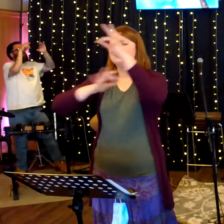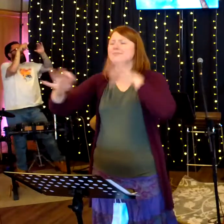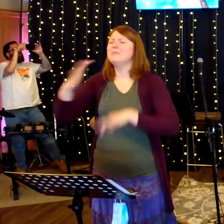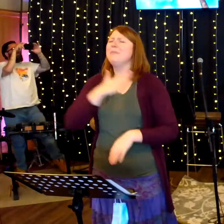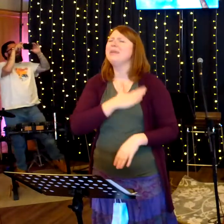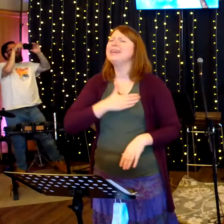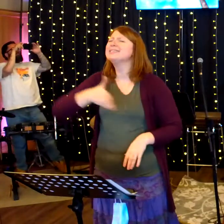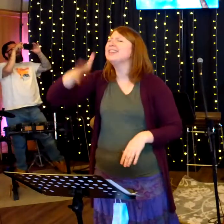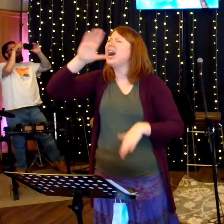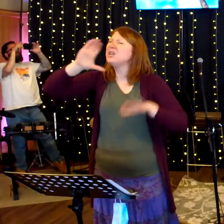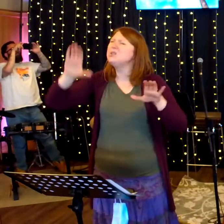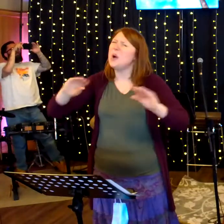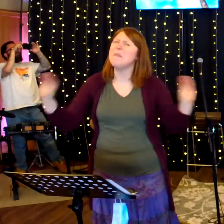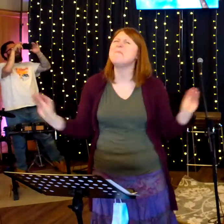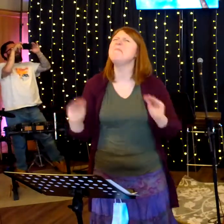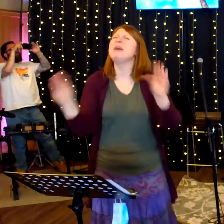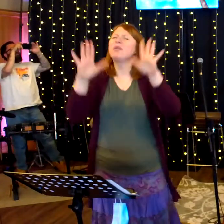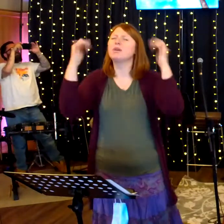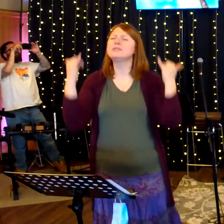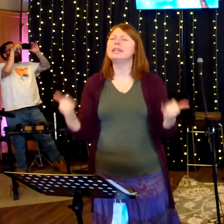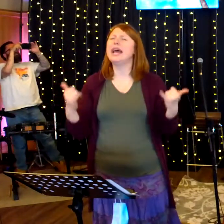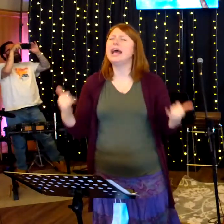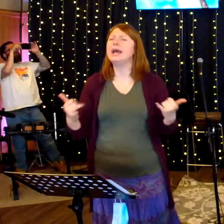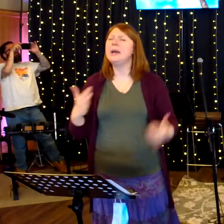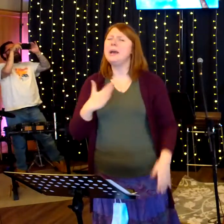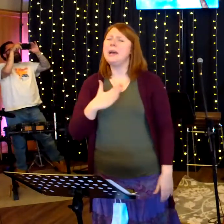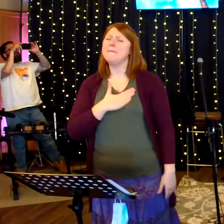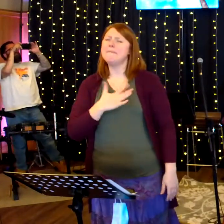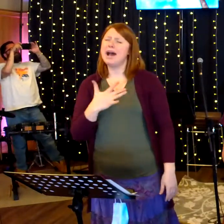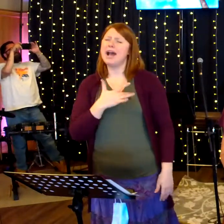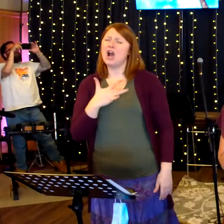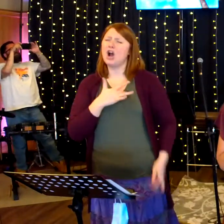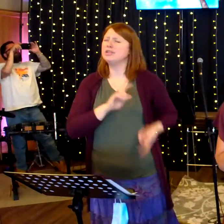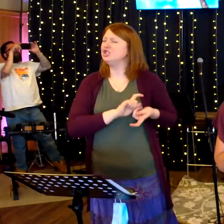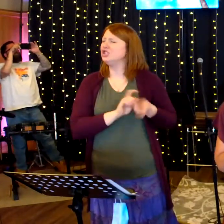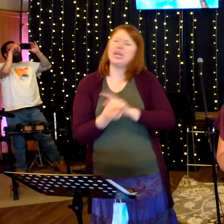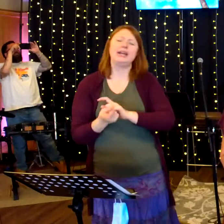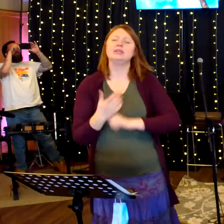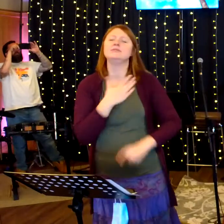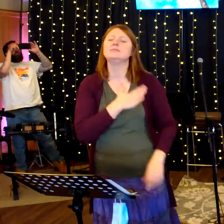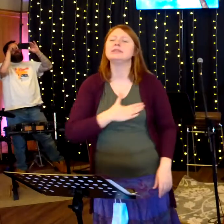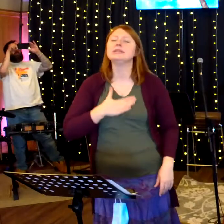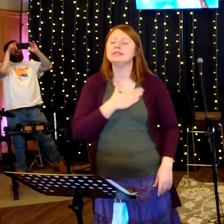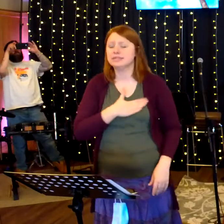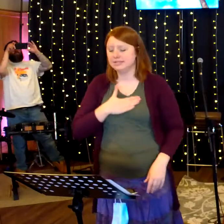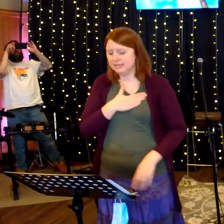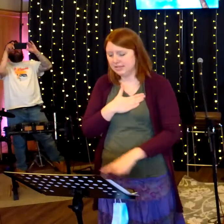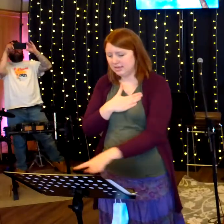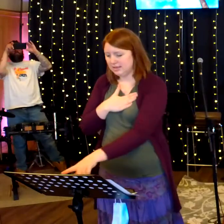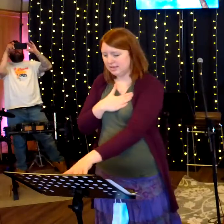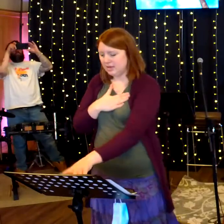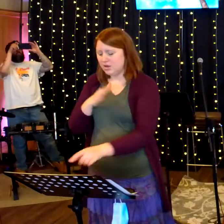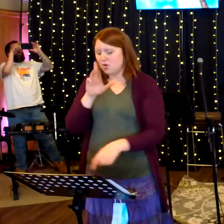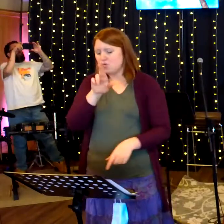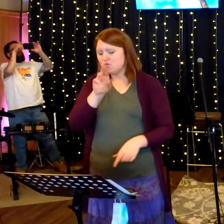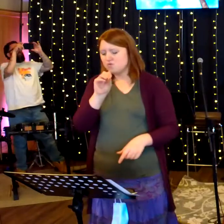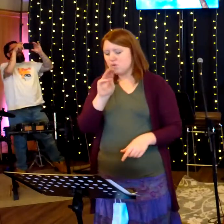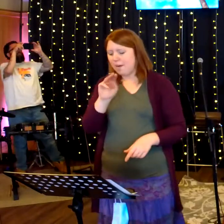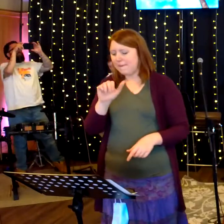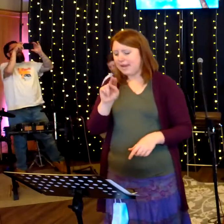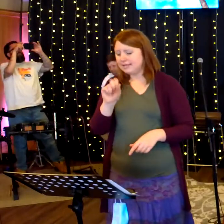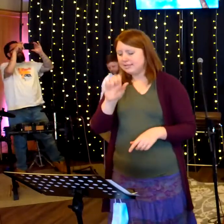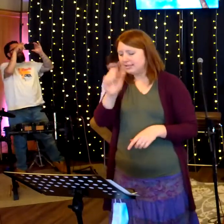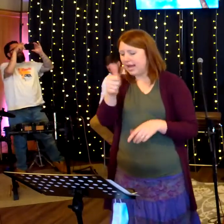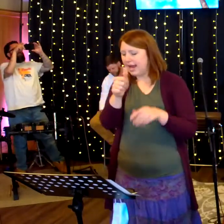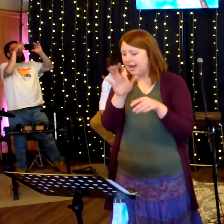miracle today in each one of our hearts. The Apostle Paul put it this way in the book of Romans. He said, if you declare